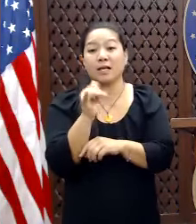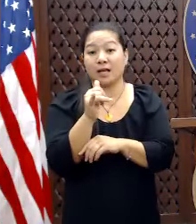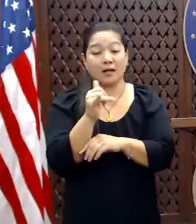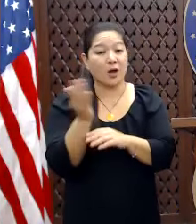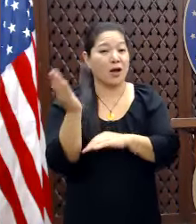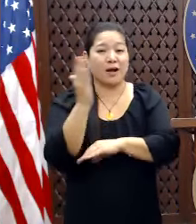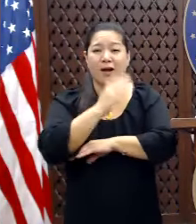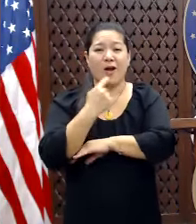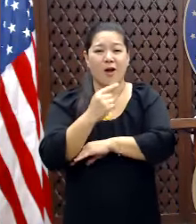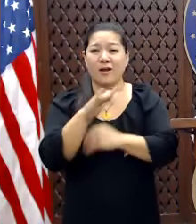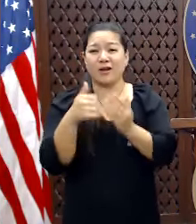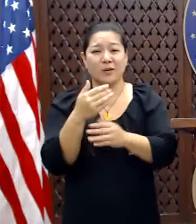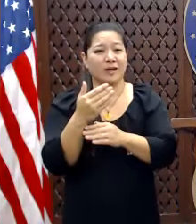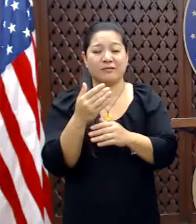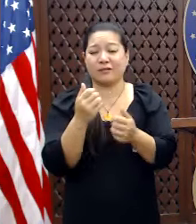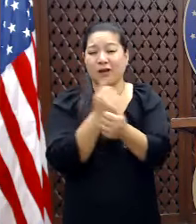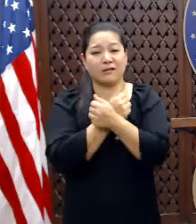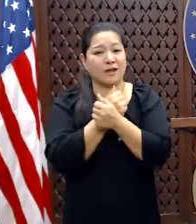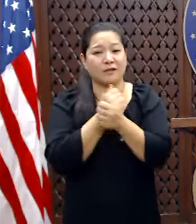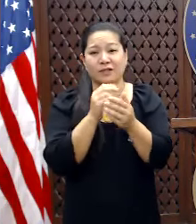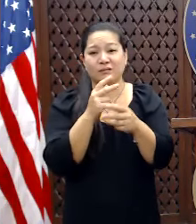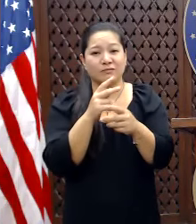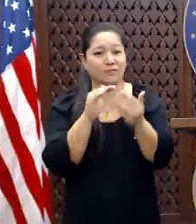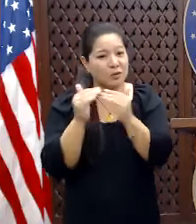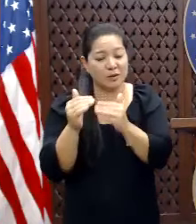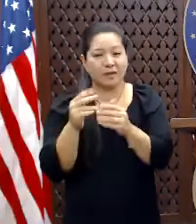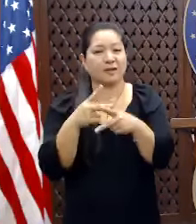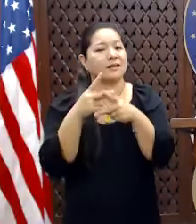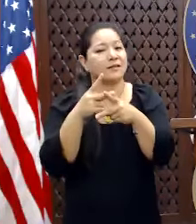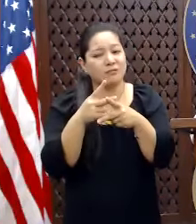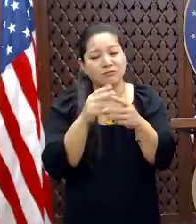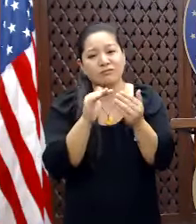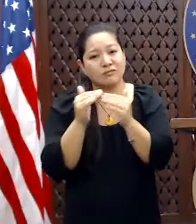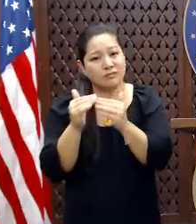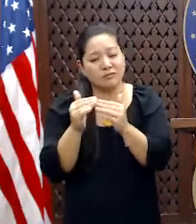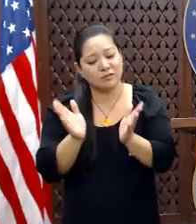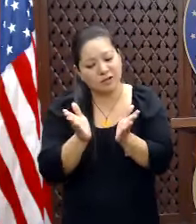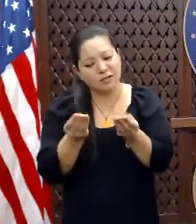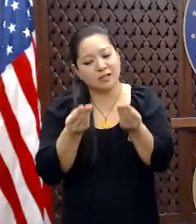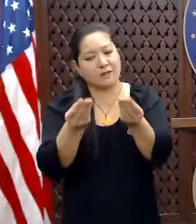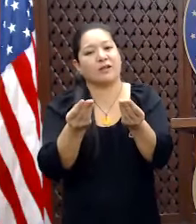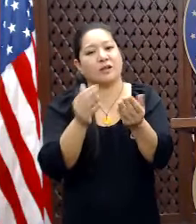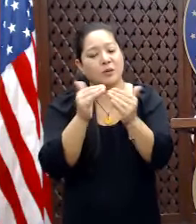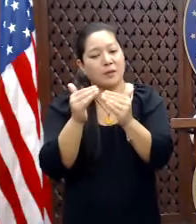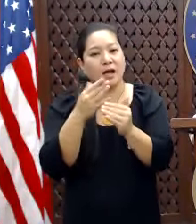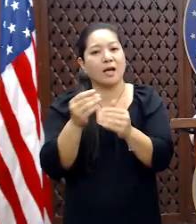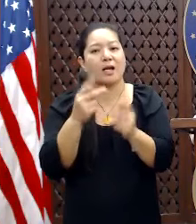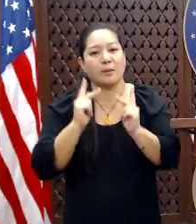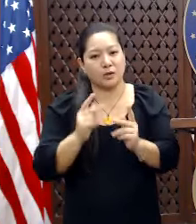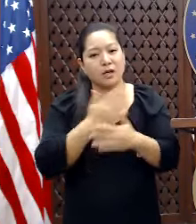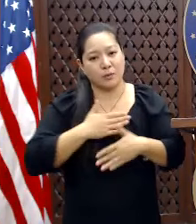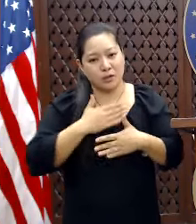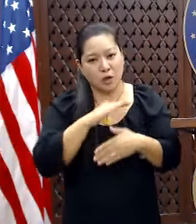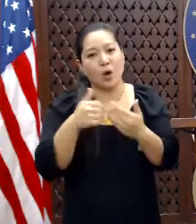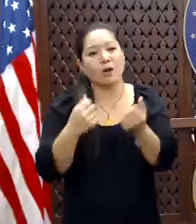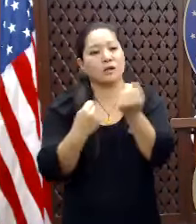day, we are a loving community, we are a caring community, we are a generous community, and I personally appreciate all